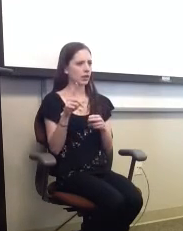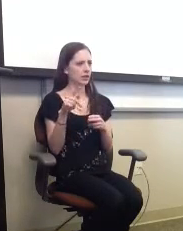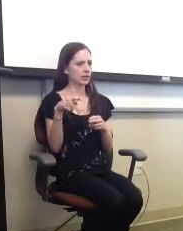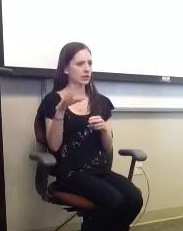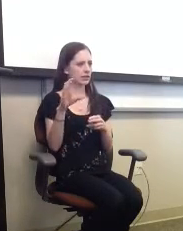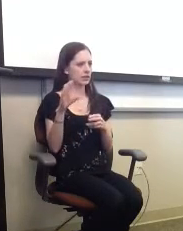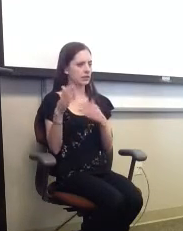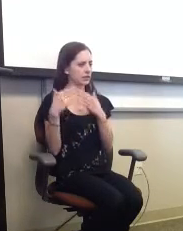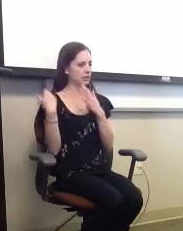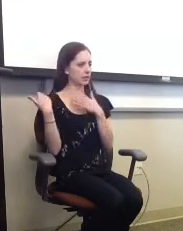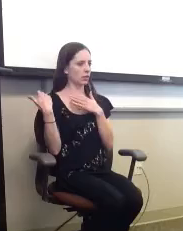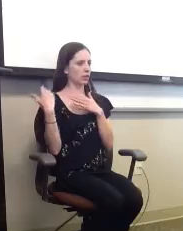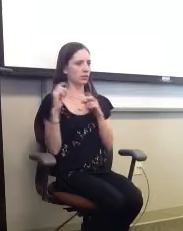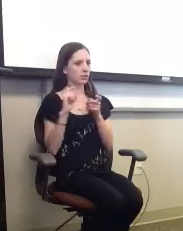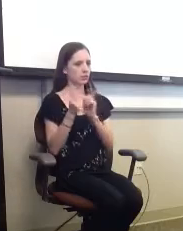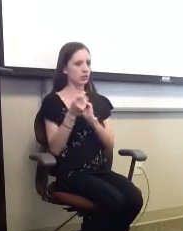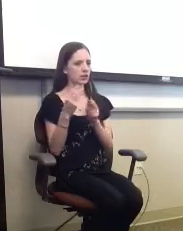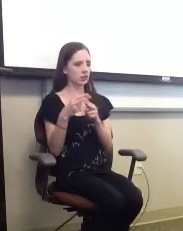an LCSW, we're not using something that we